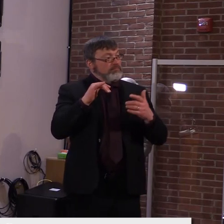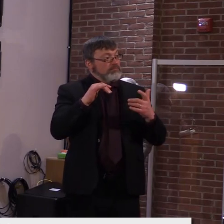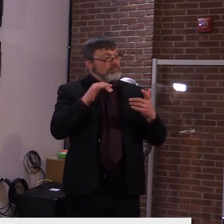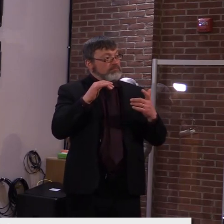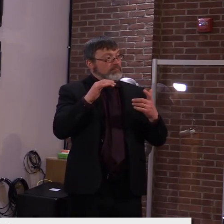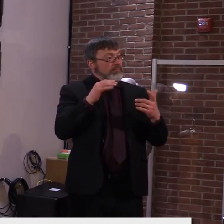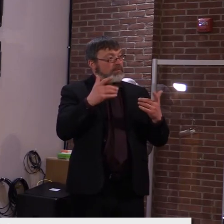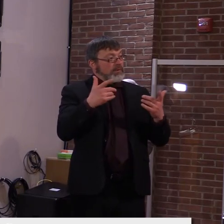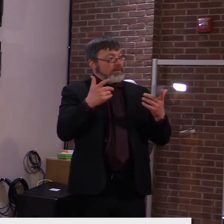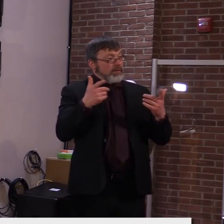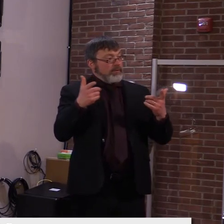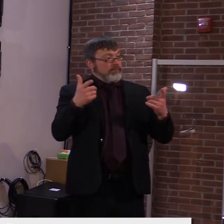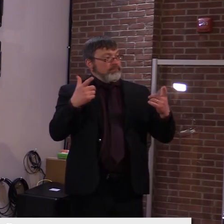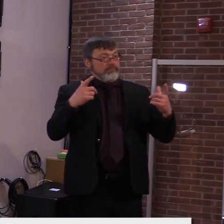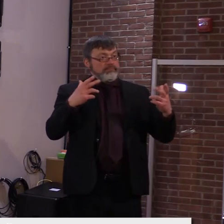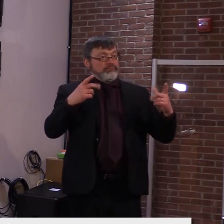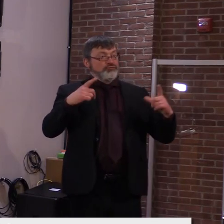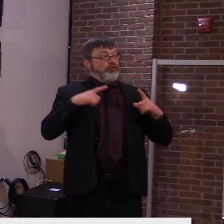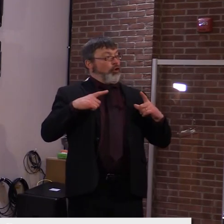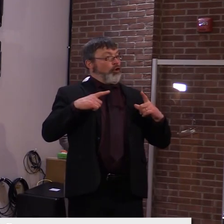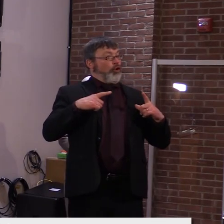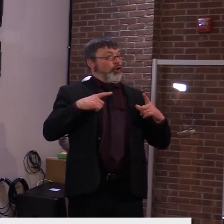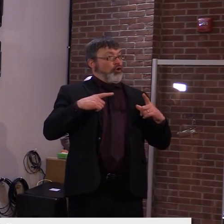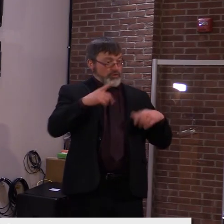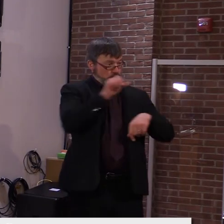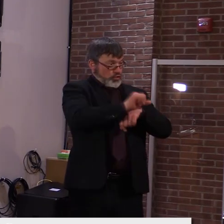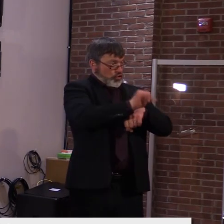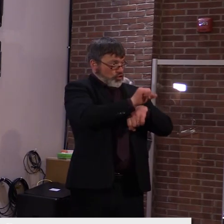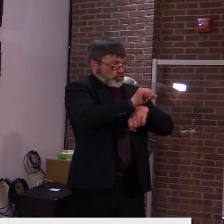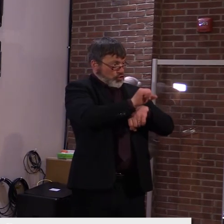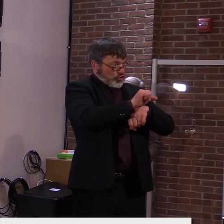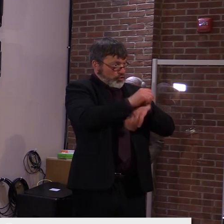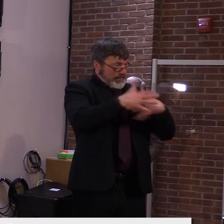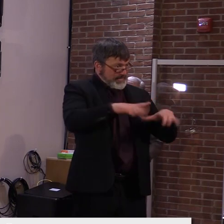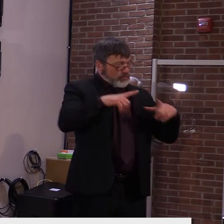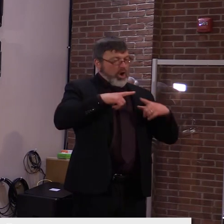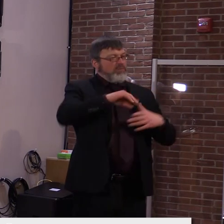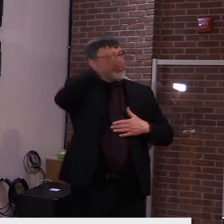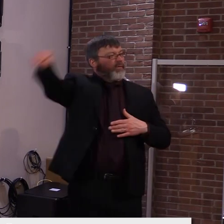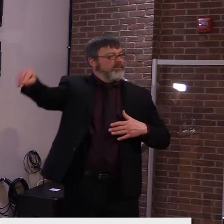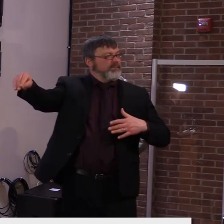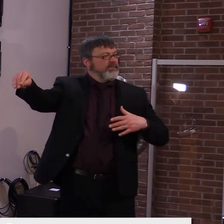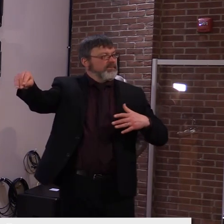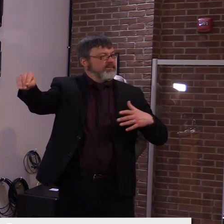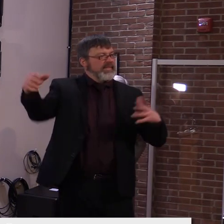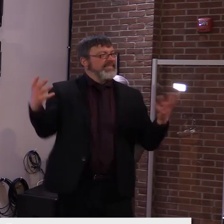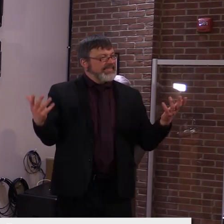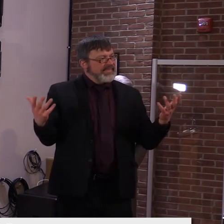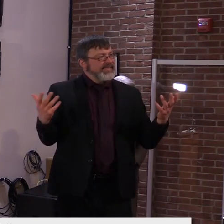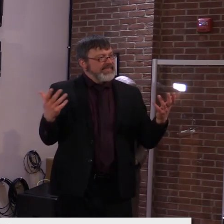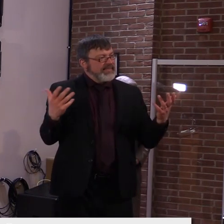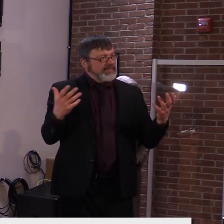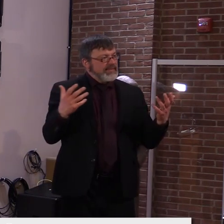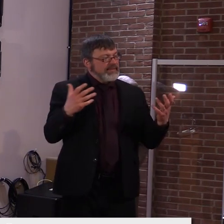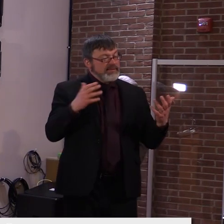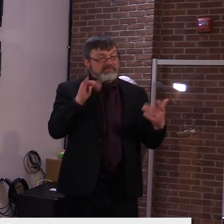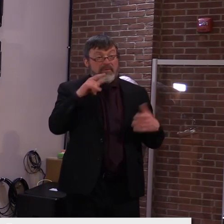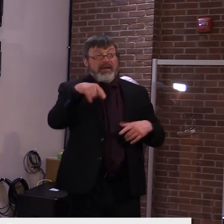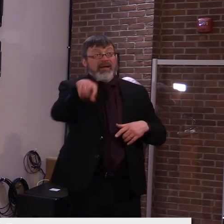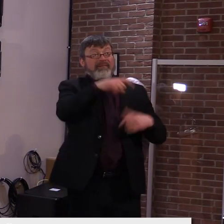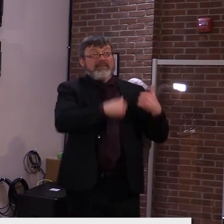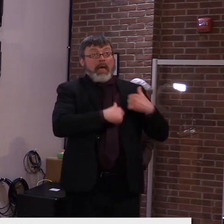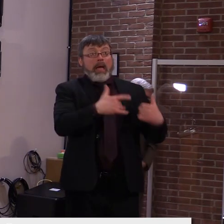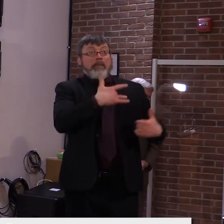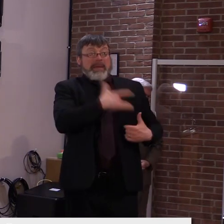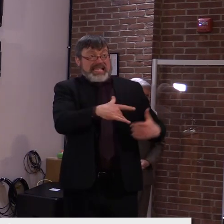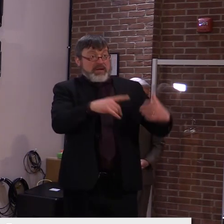these retirees, by the way, are in their 40s. So we need more people in the state. We need to